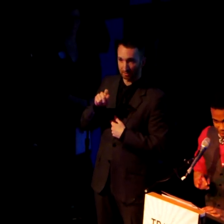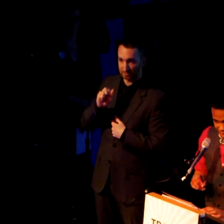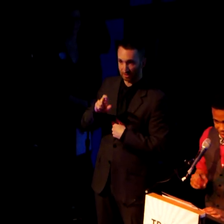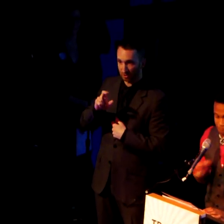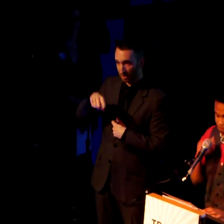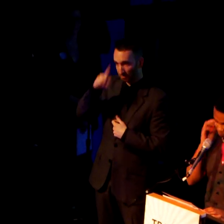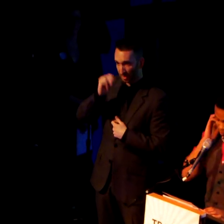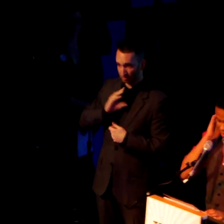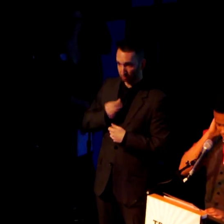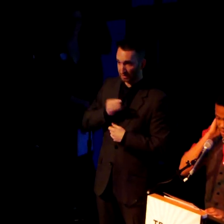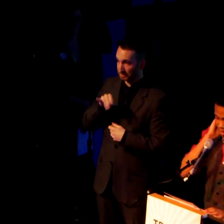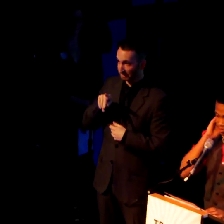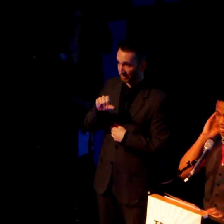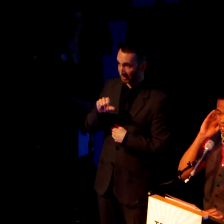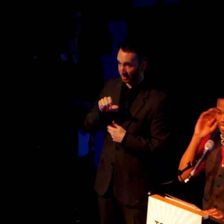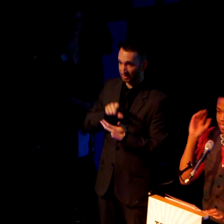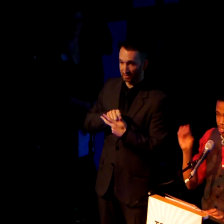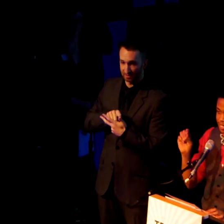Black Transmedia.